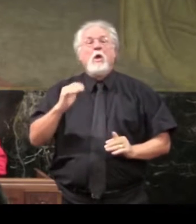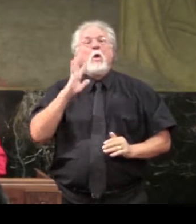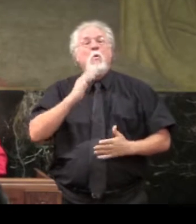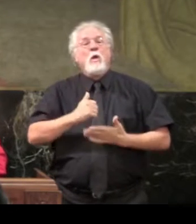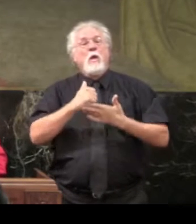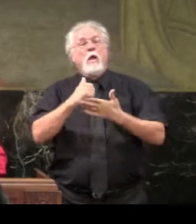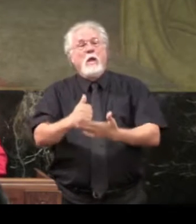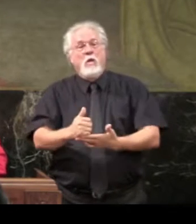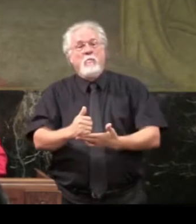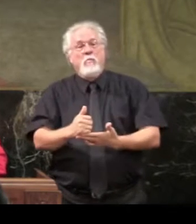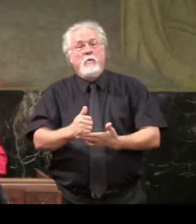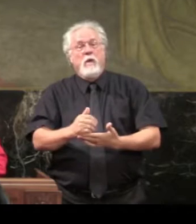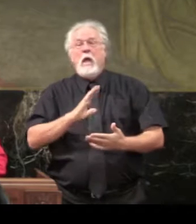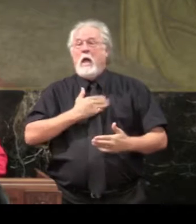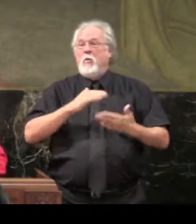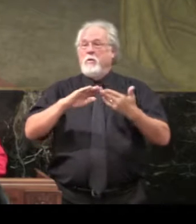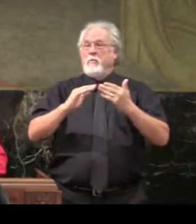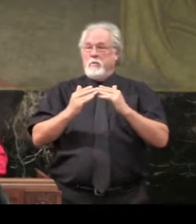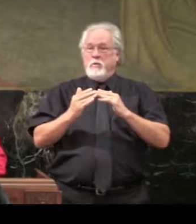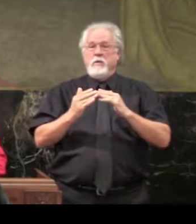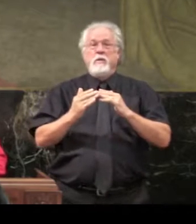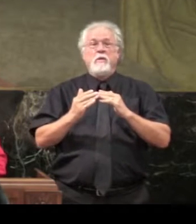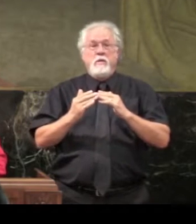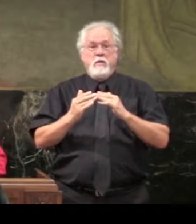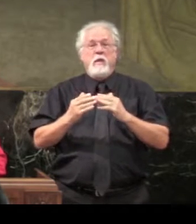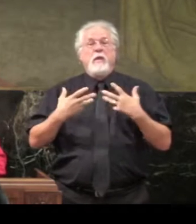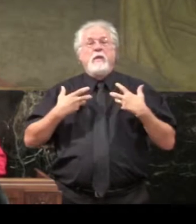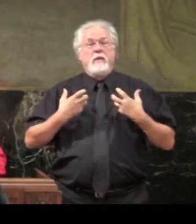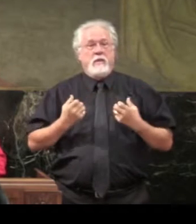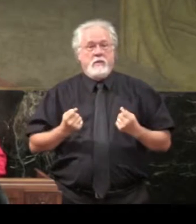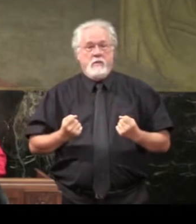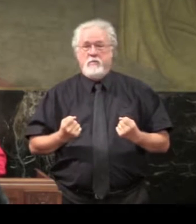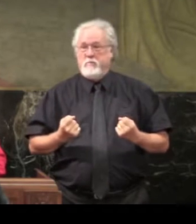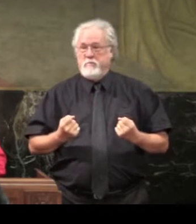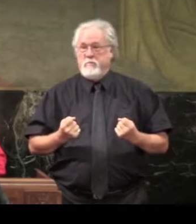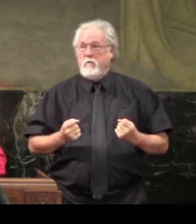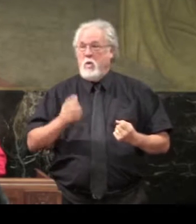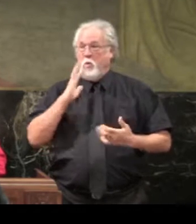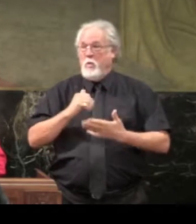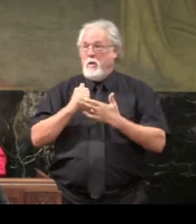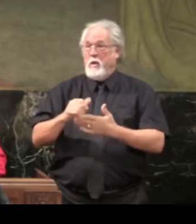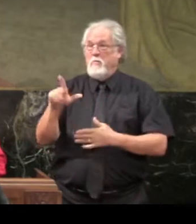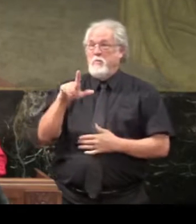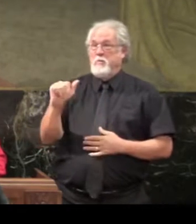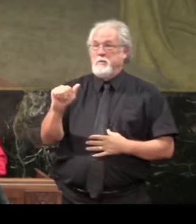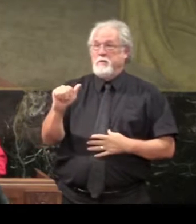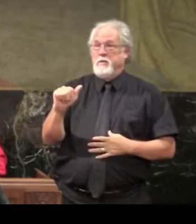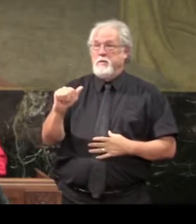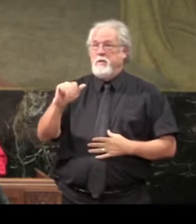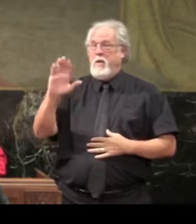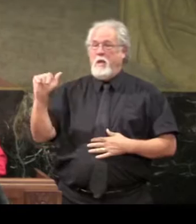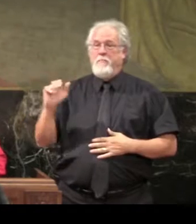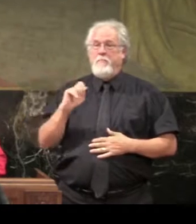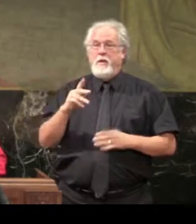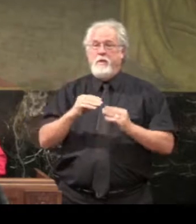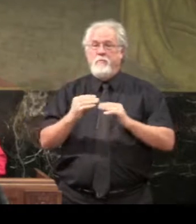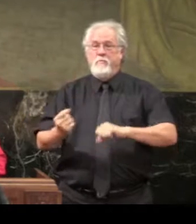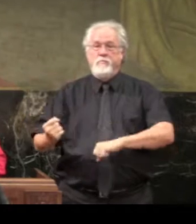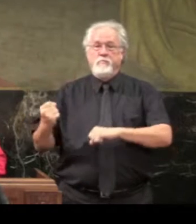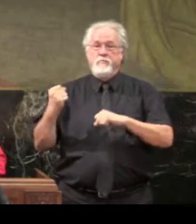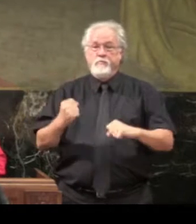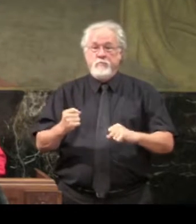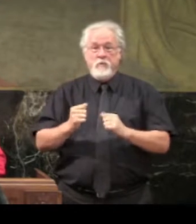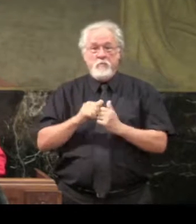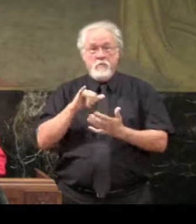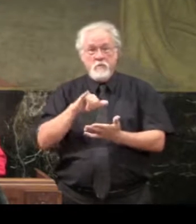help our communities heal. We are going to help Louisiana come back stronger.